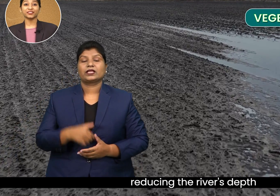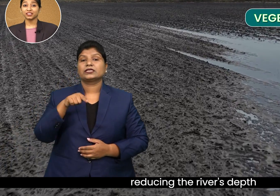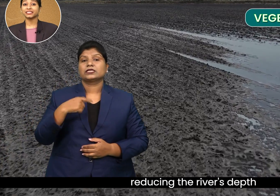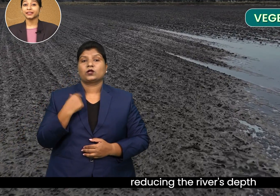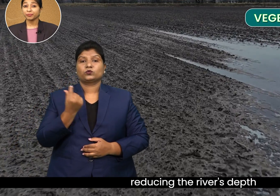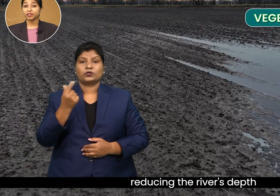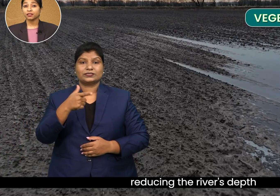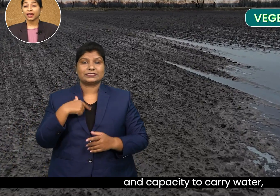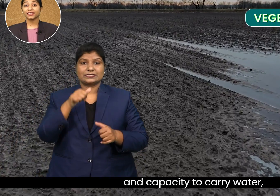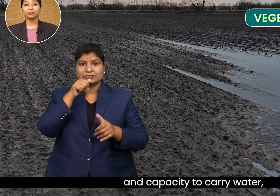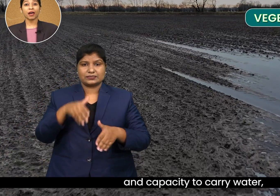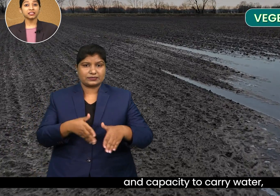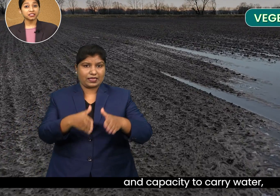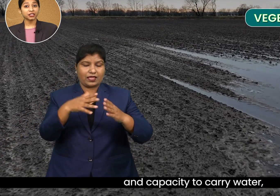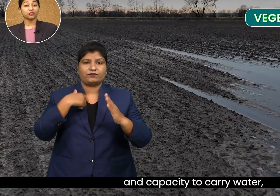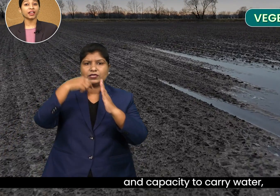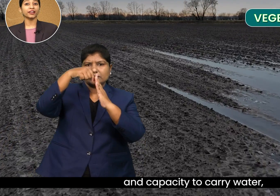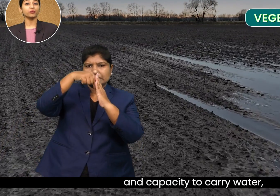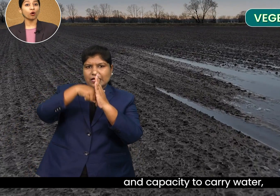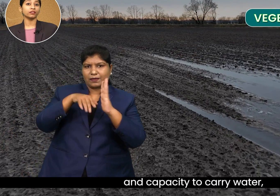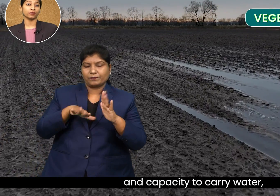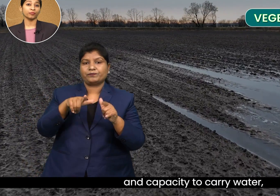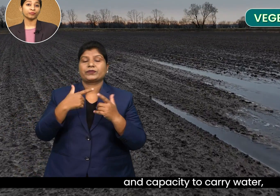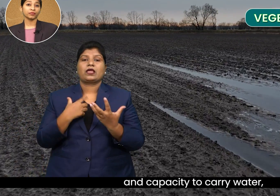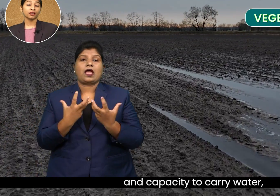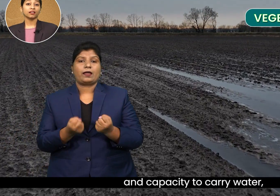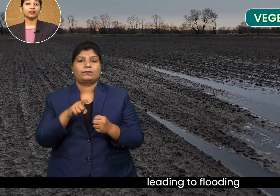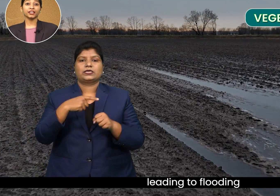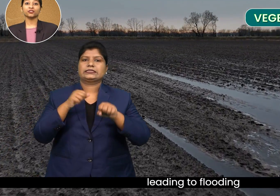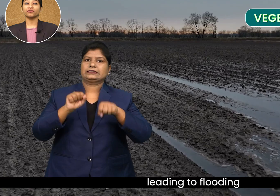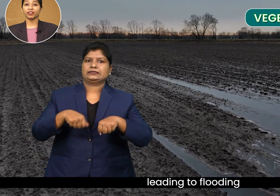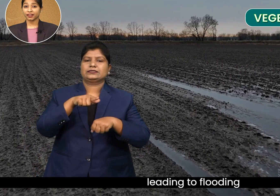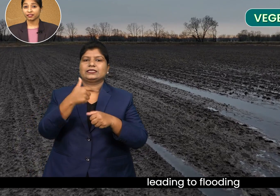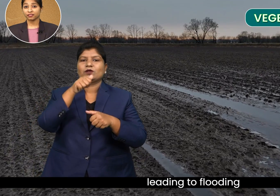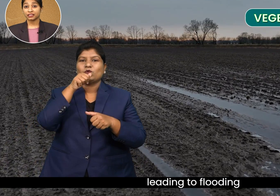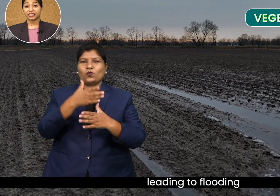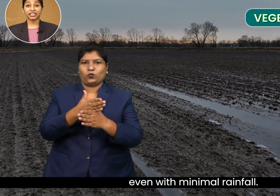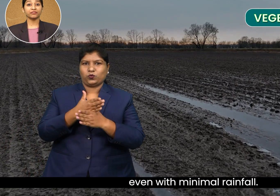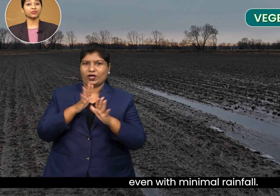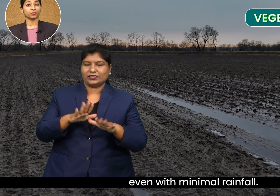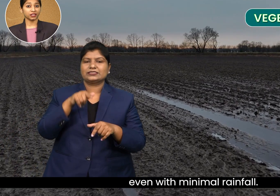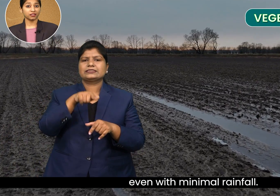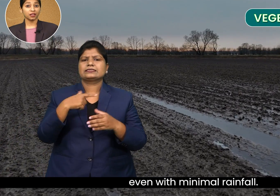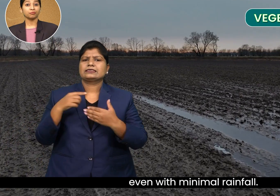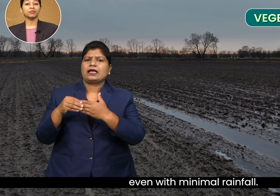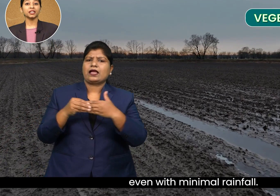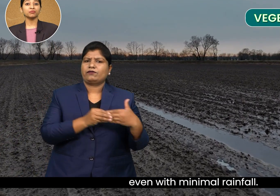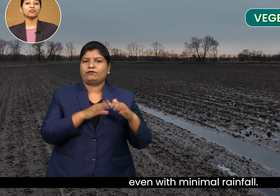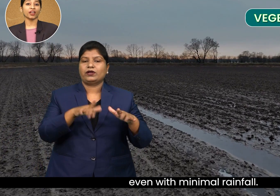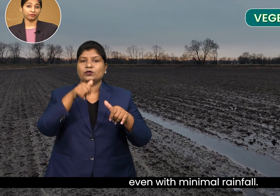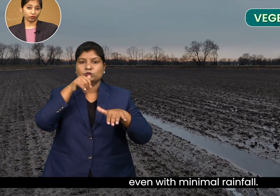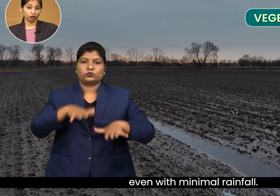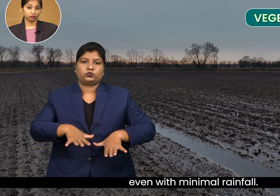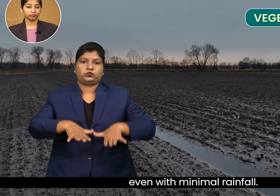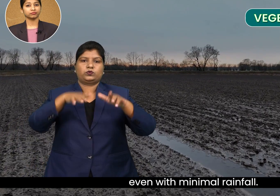inducing the river's depth and capacity to carry water, leading to flooding even with